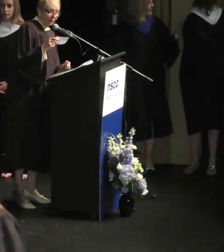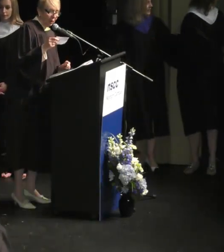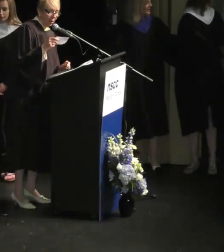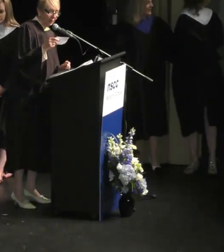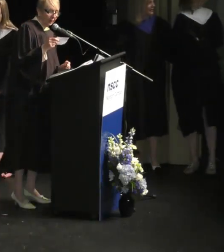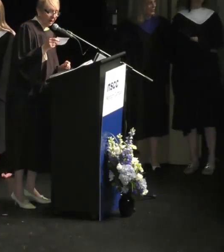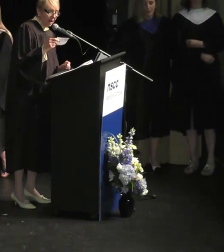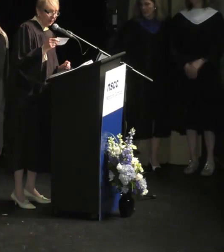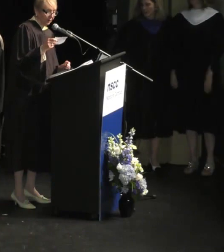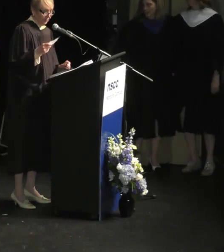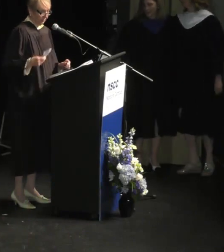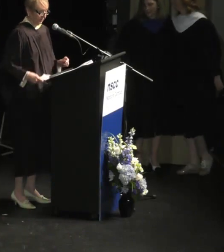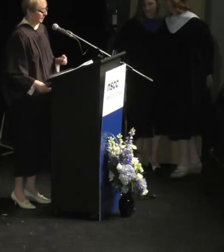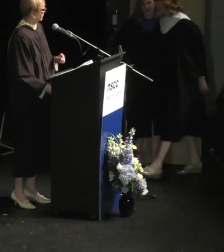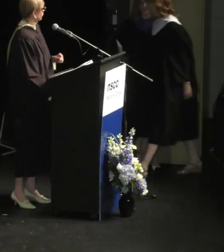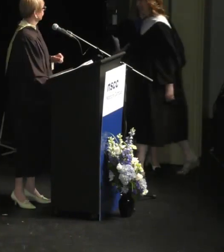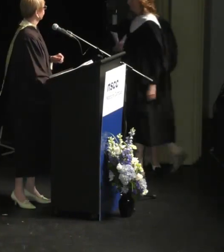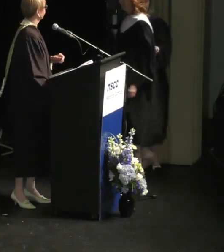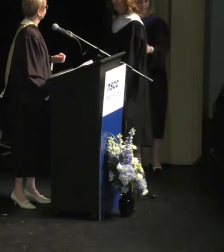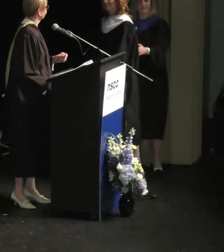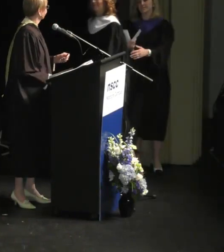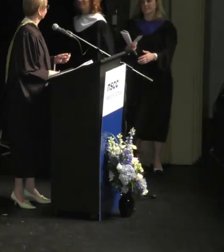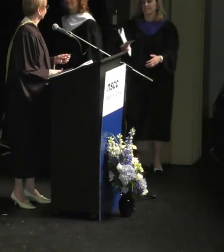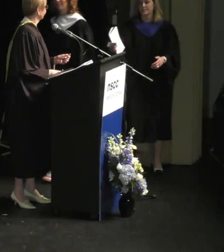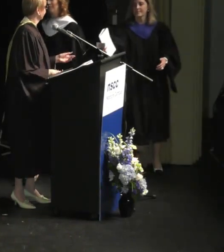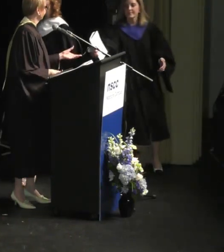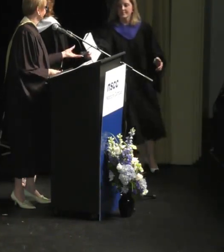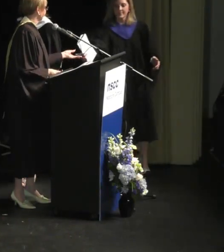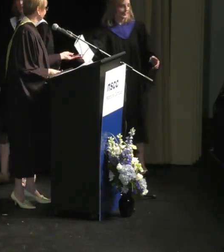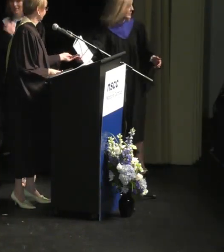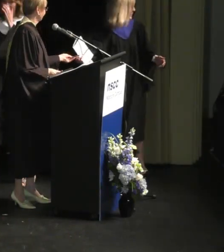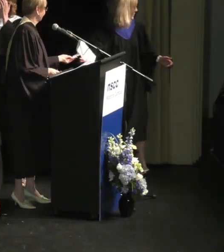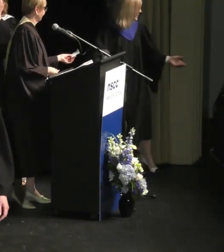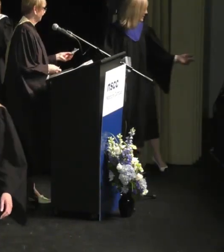Rebecca McCormick, honors.